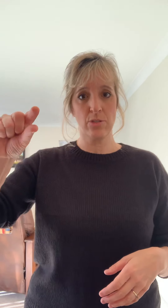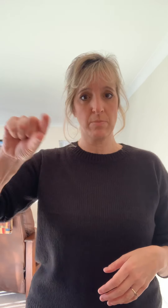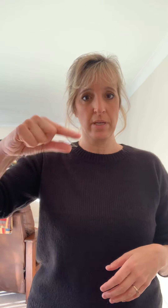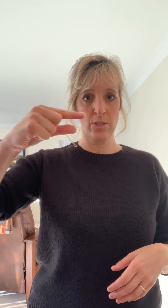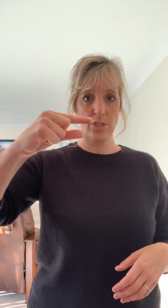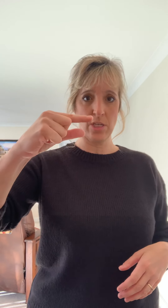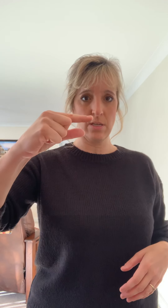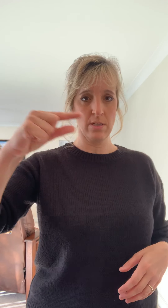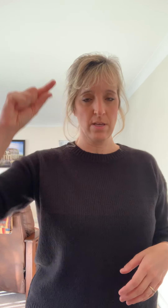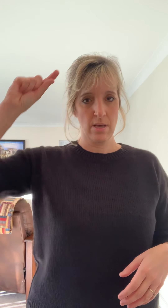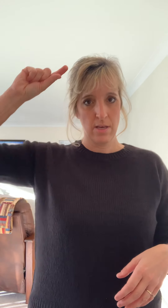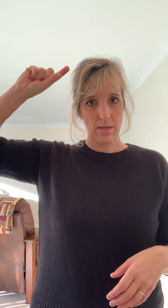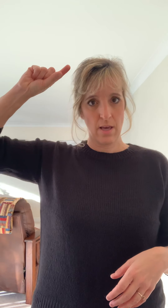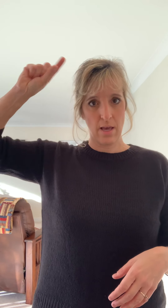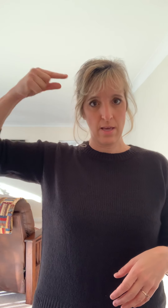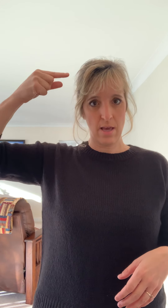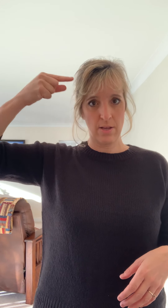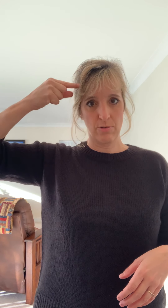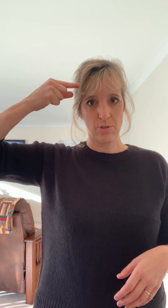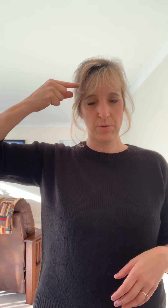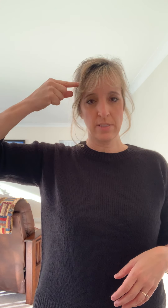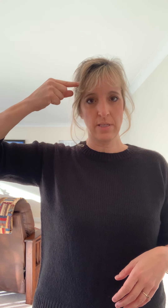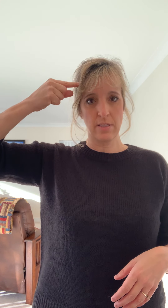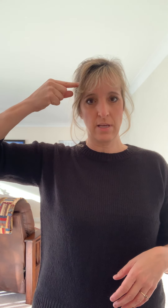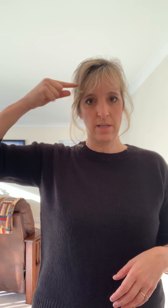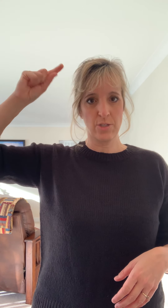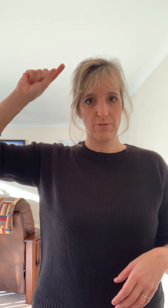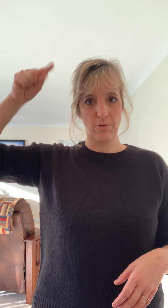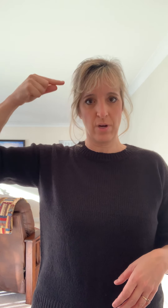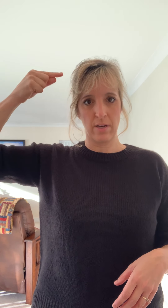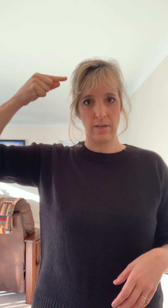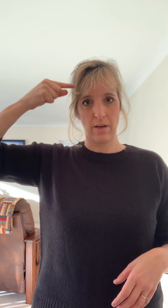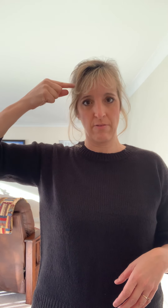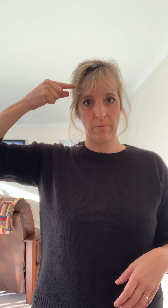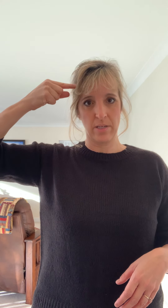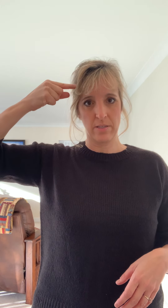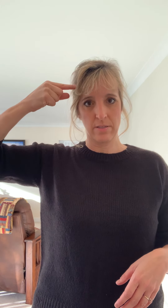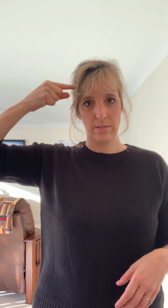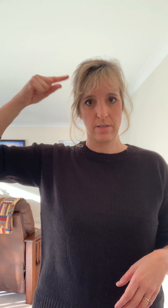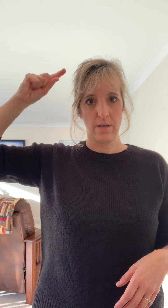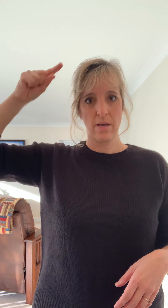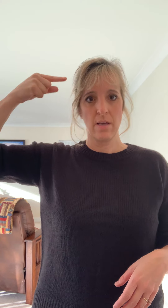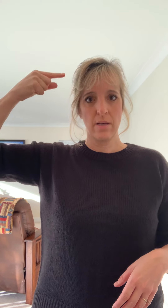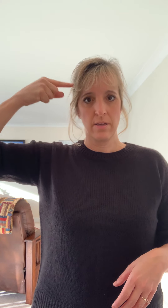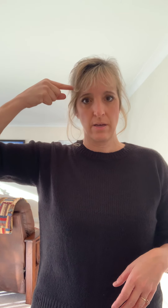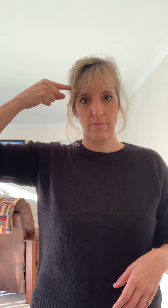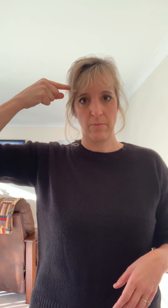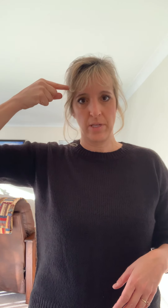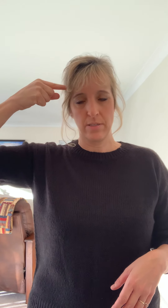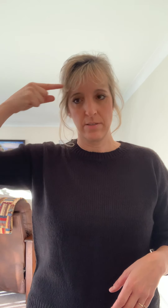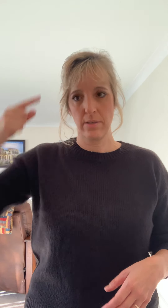make a G, okay? And you twist it and hit your forehead. Government, government.